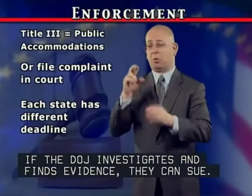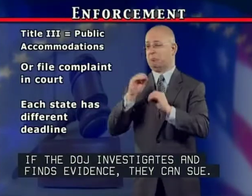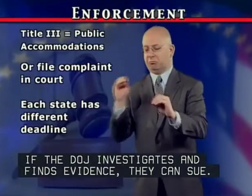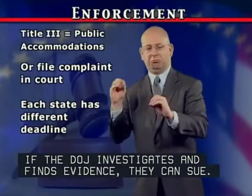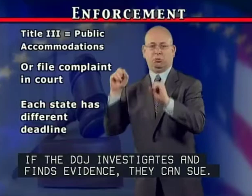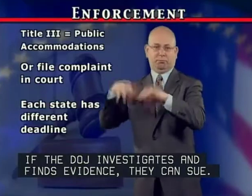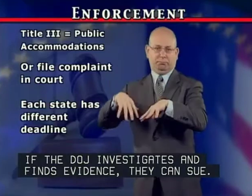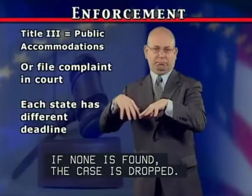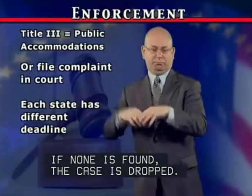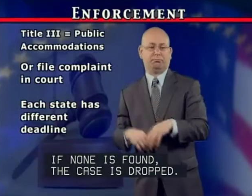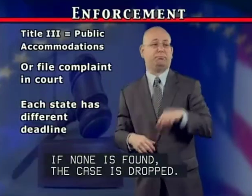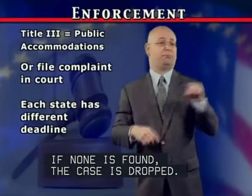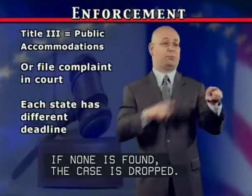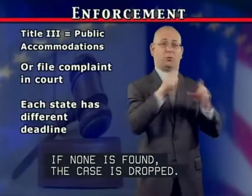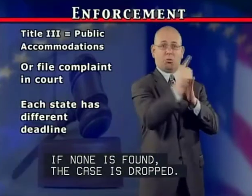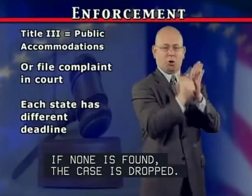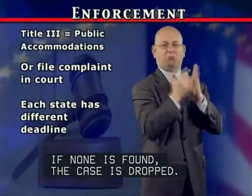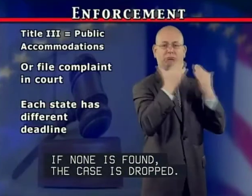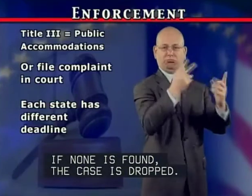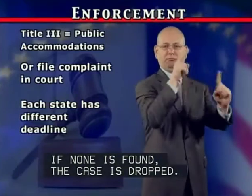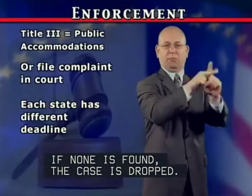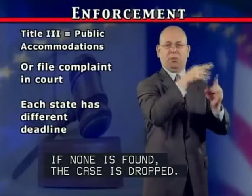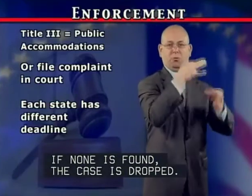sue. If none is found, the case is dropped.